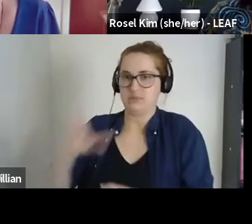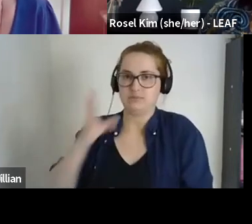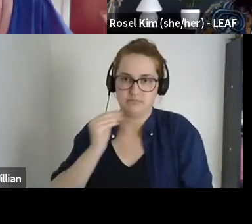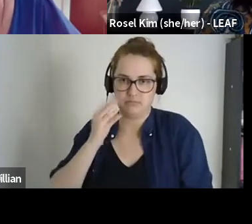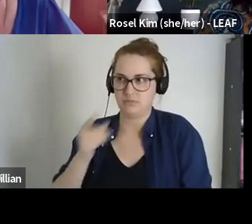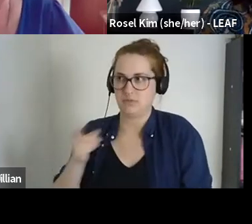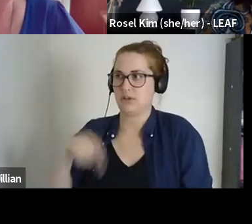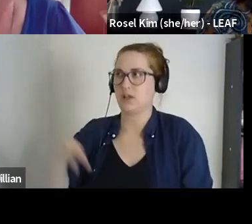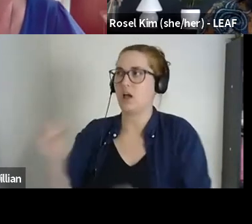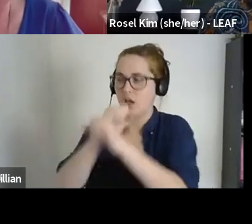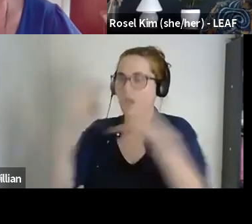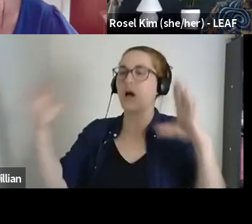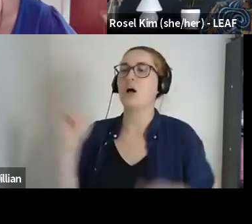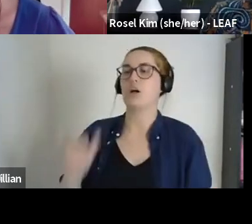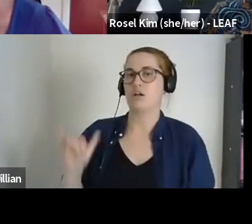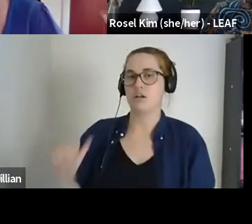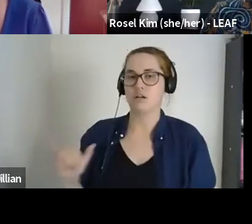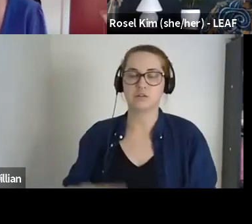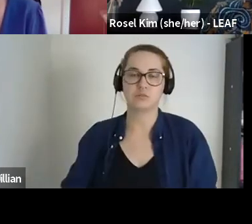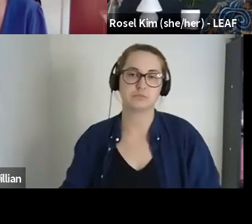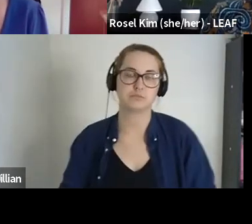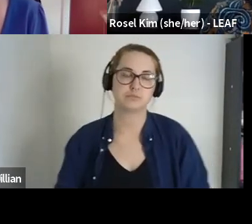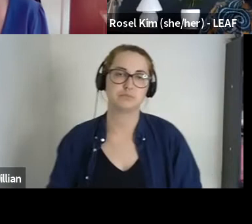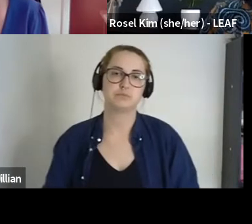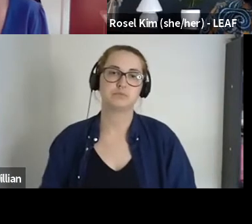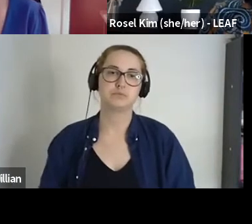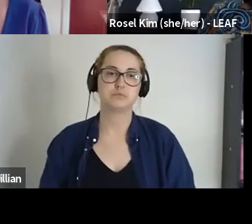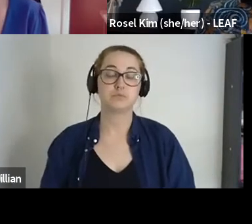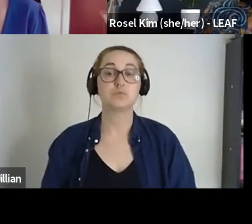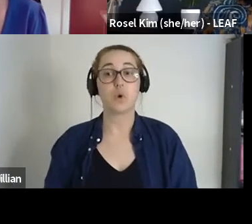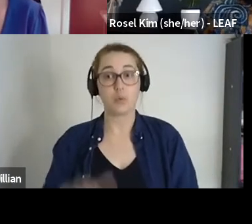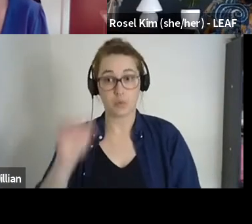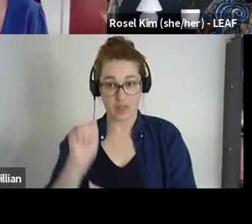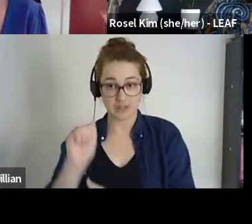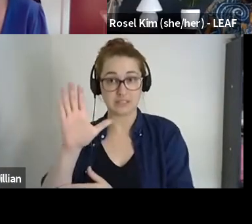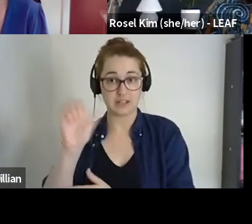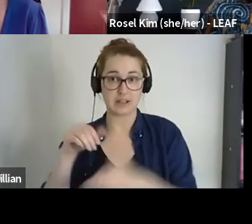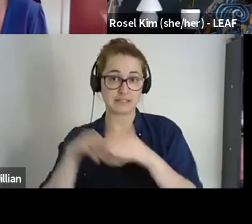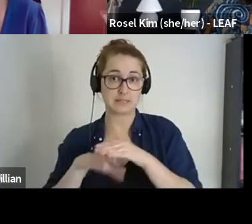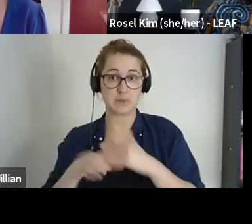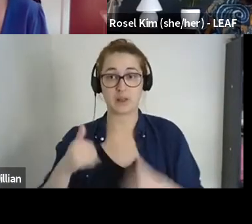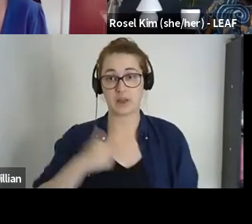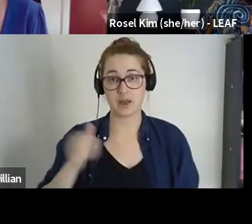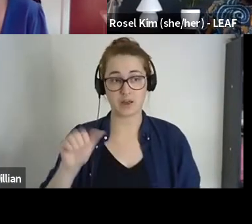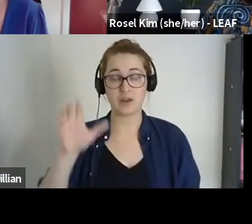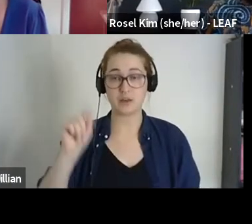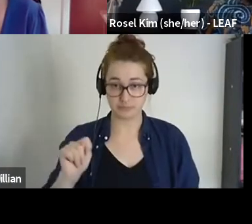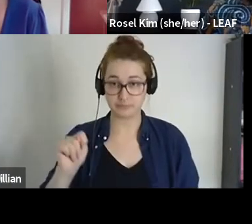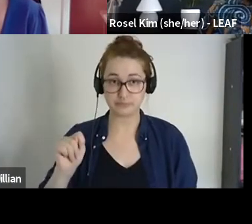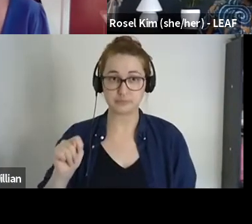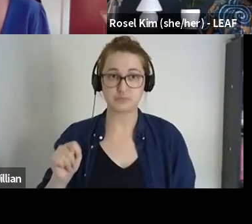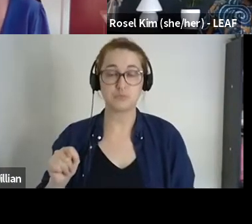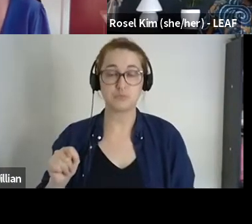highlight, going back to the Accessible Canada Act, you know, the fact that we have that provision in the law that recognizes